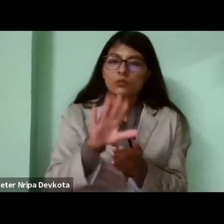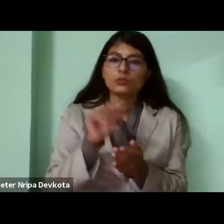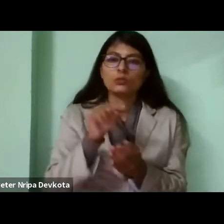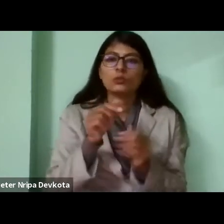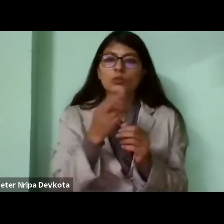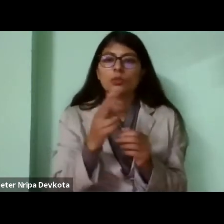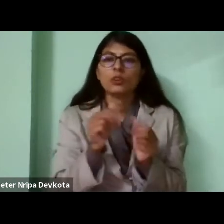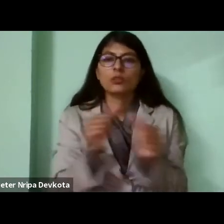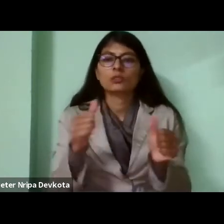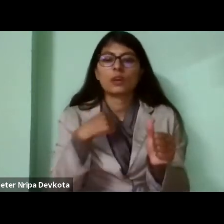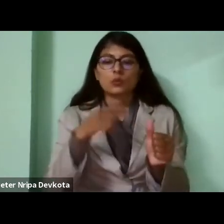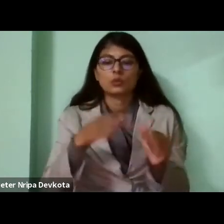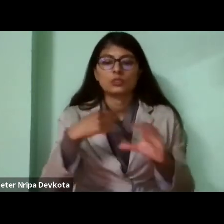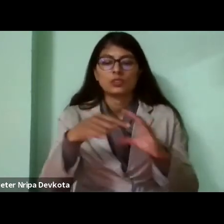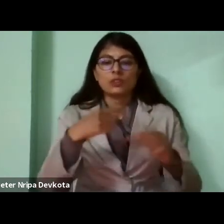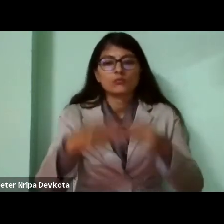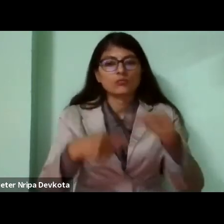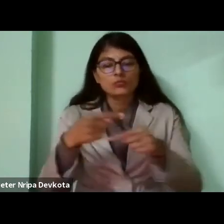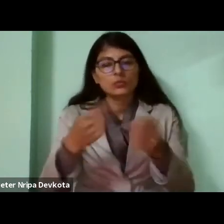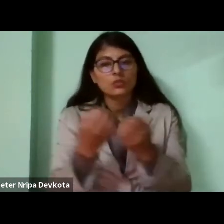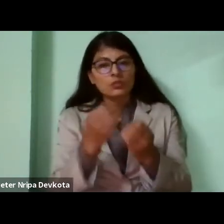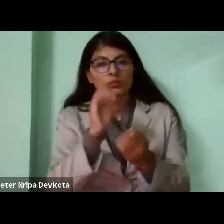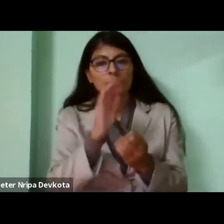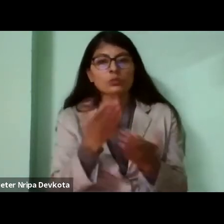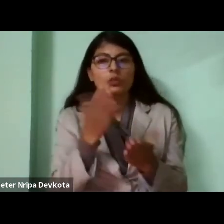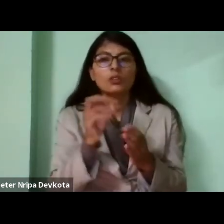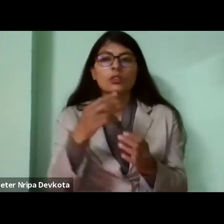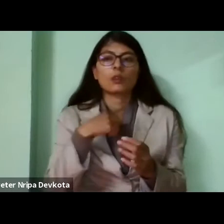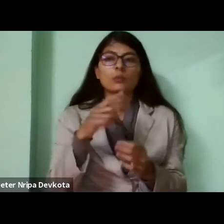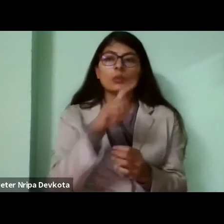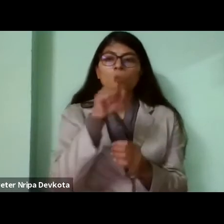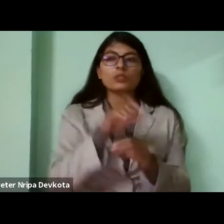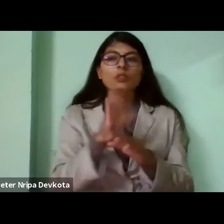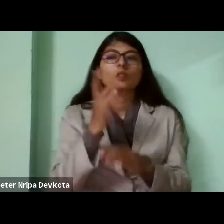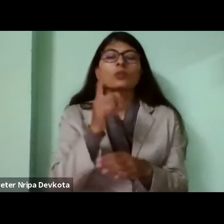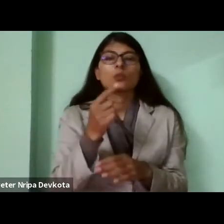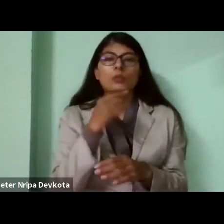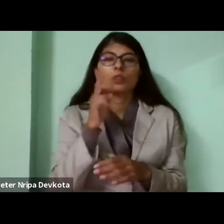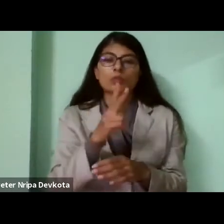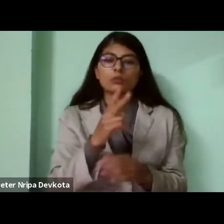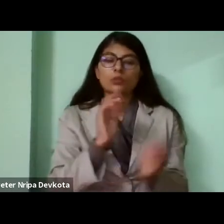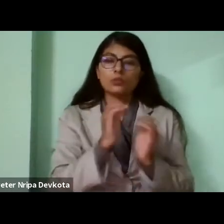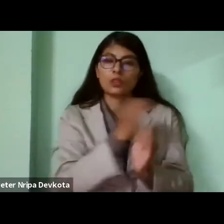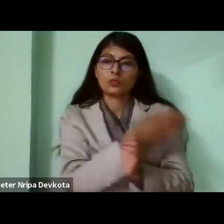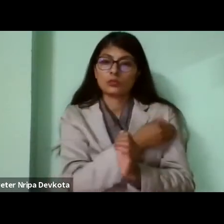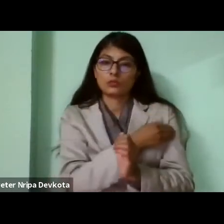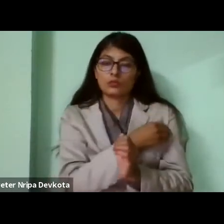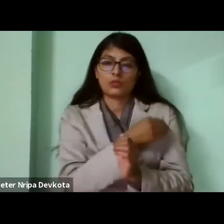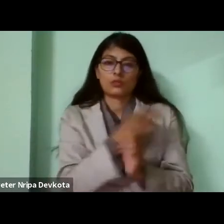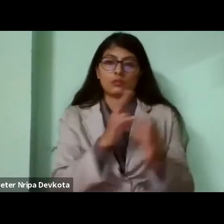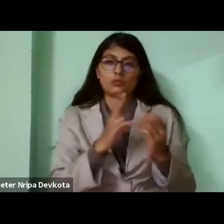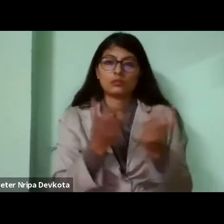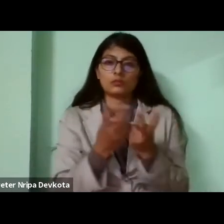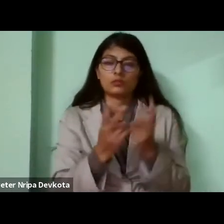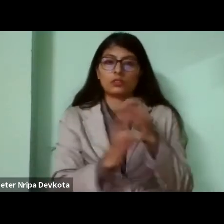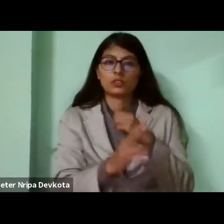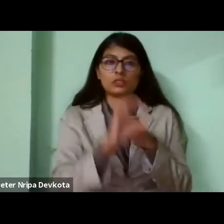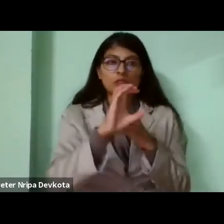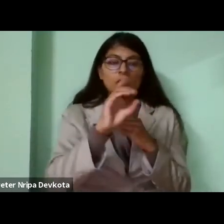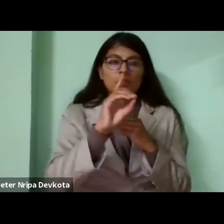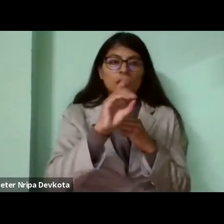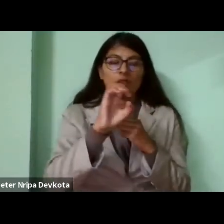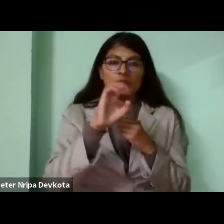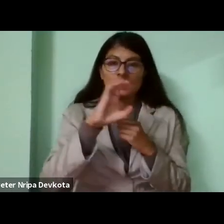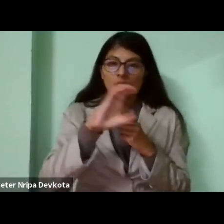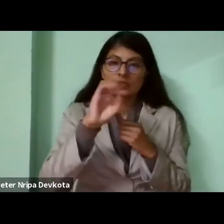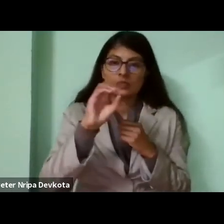with this chatting. But my question is, if we have such recommendations coming from a body like CEDAW,